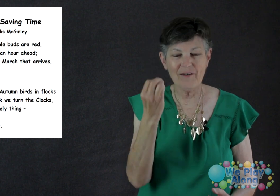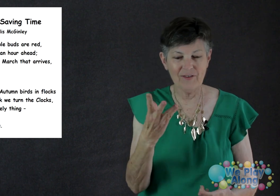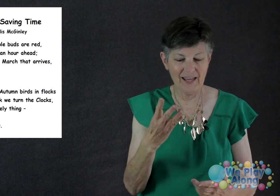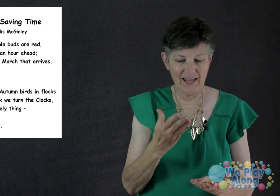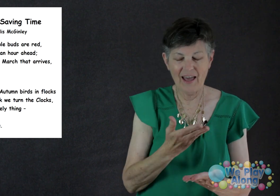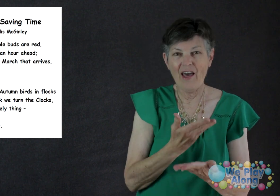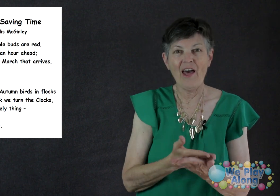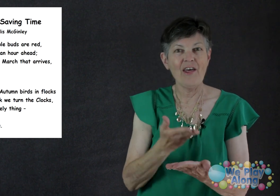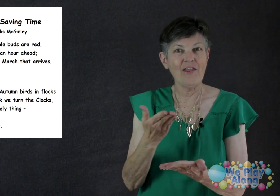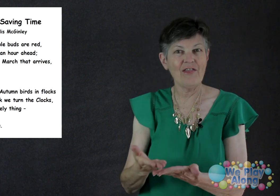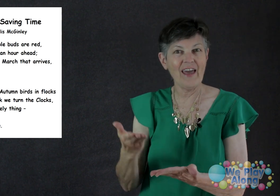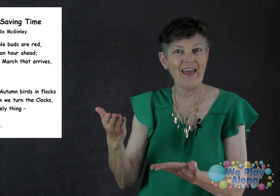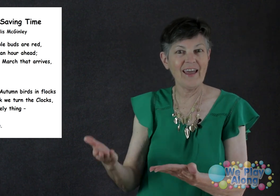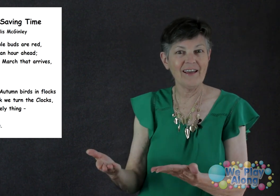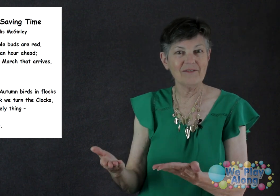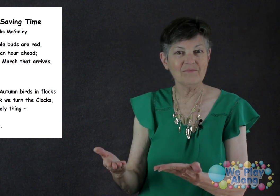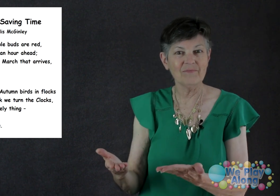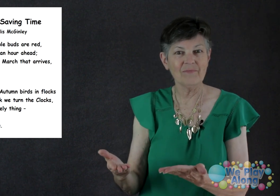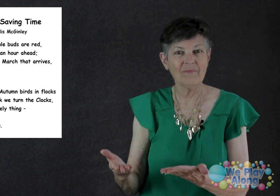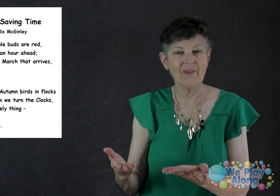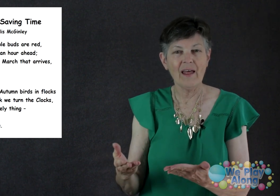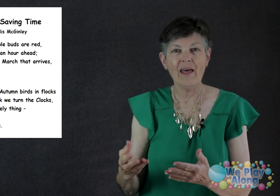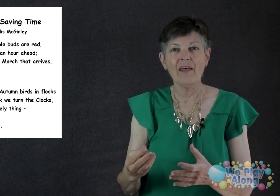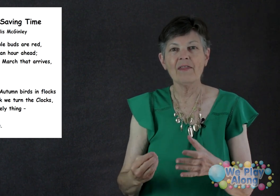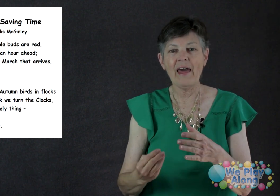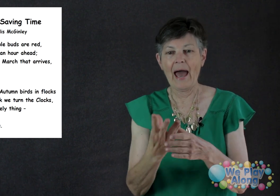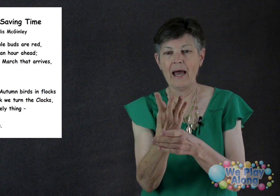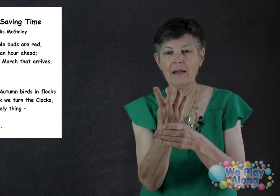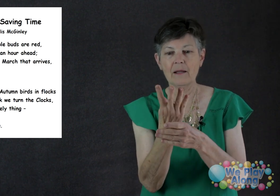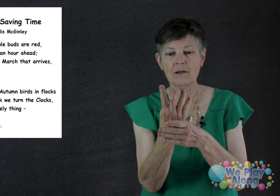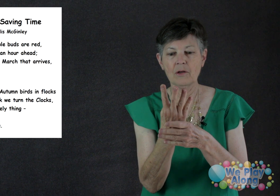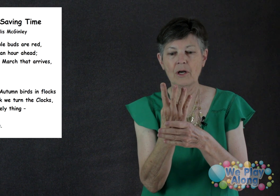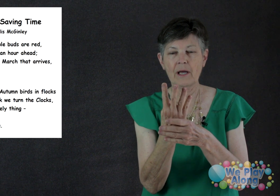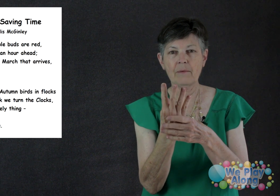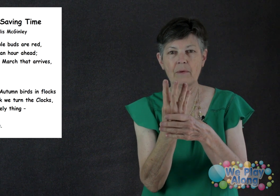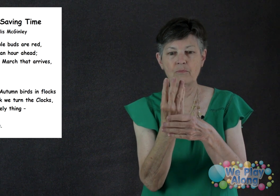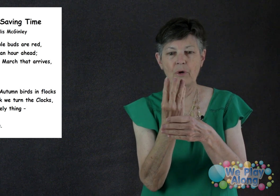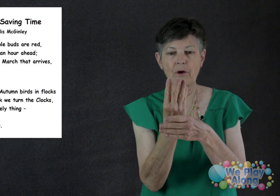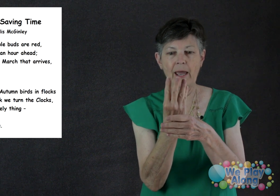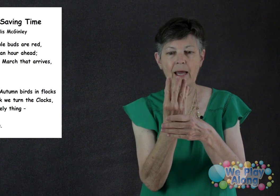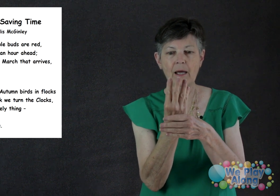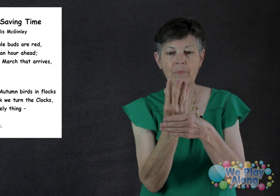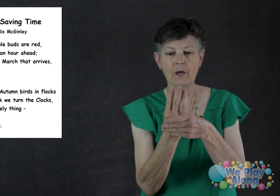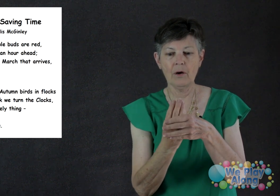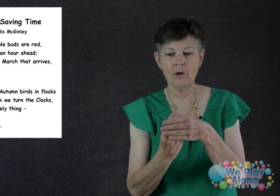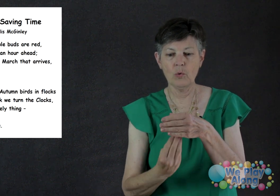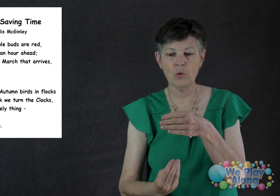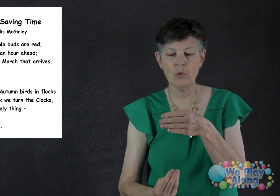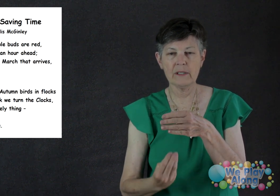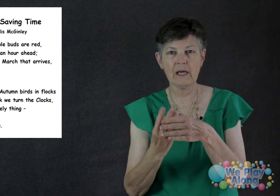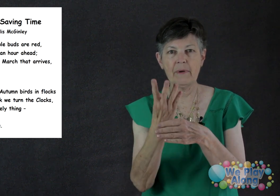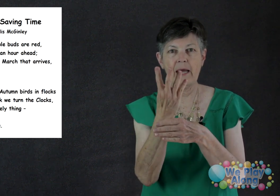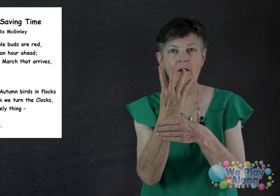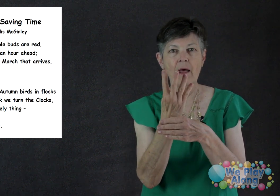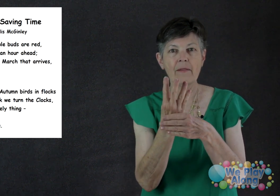lovely thing that you're going to bring your hand up here and whoo, it's coming down.